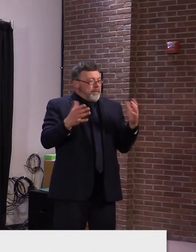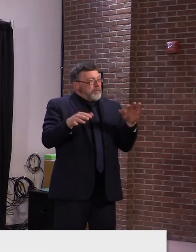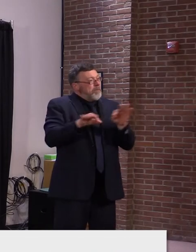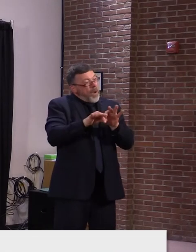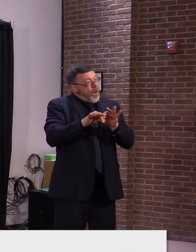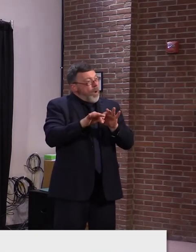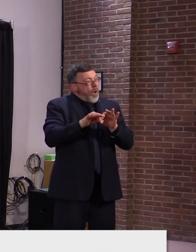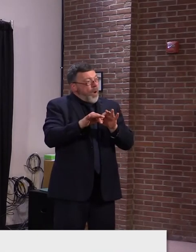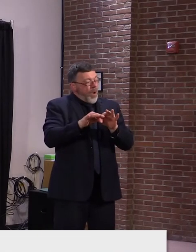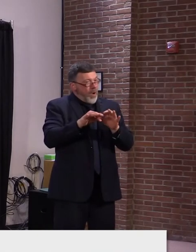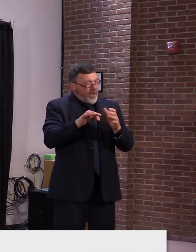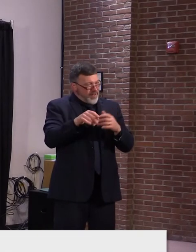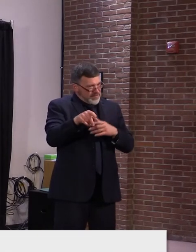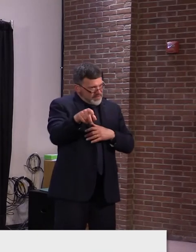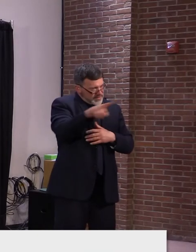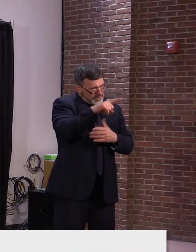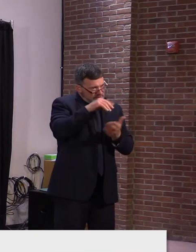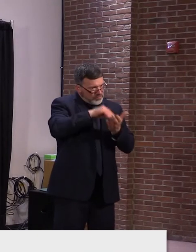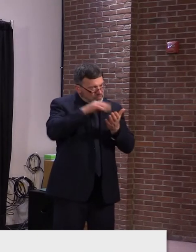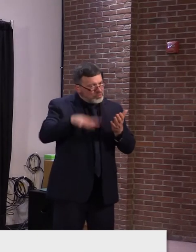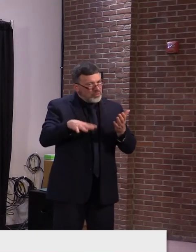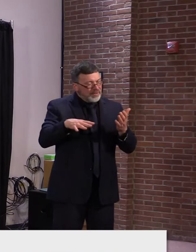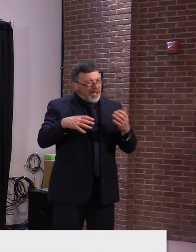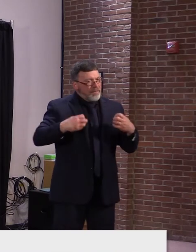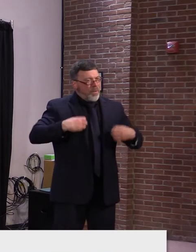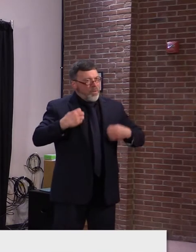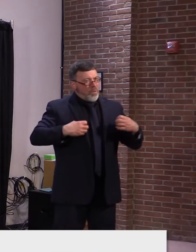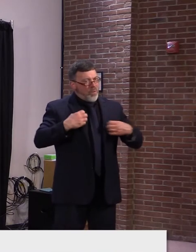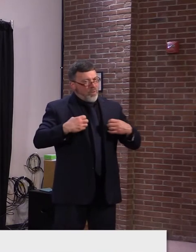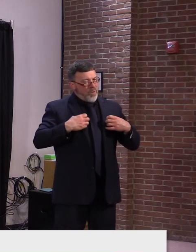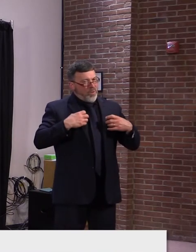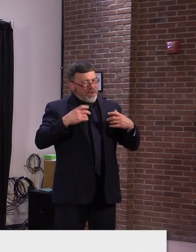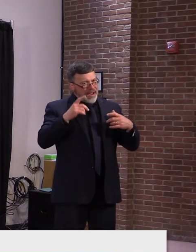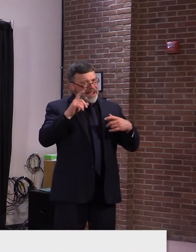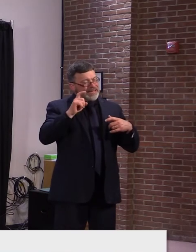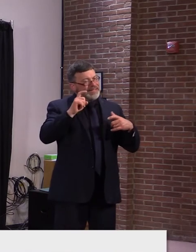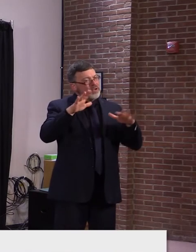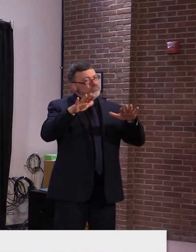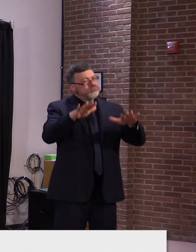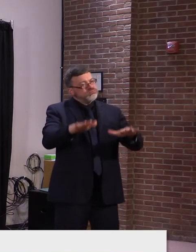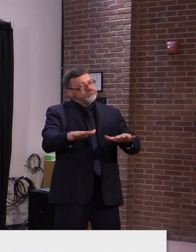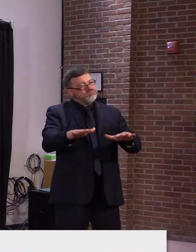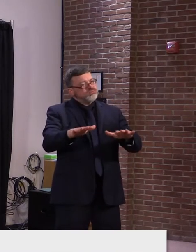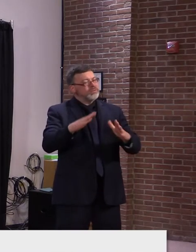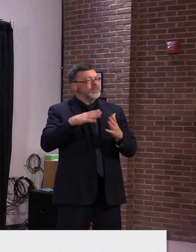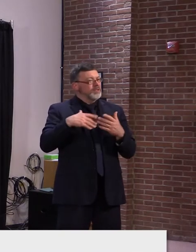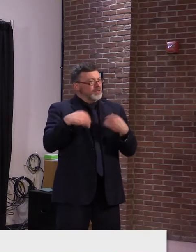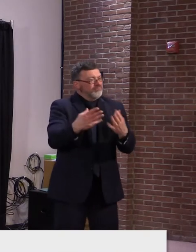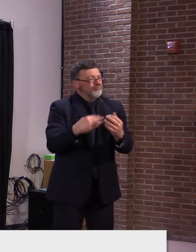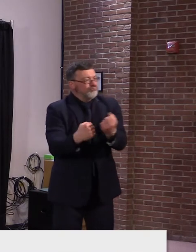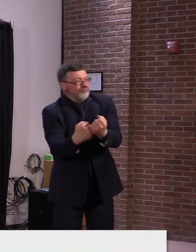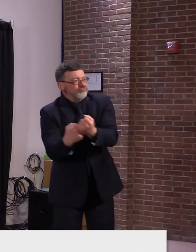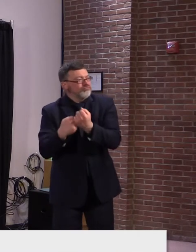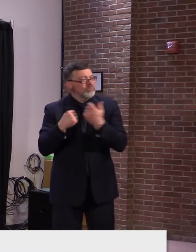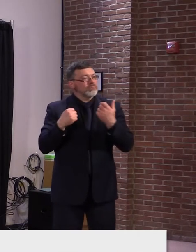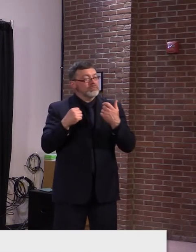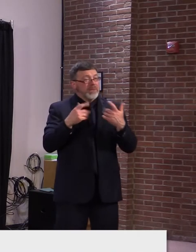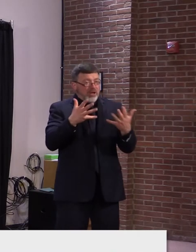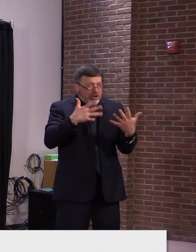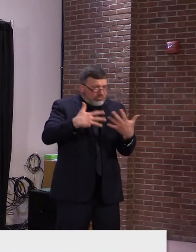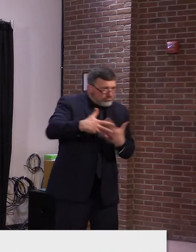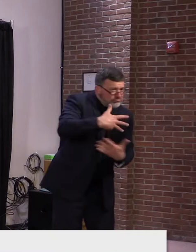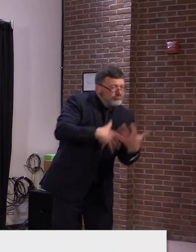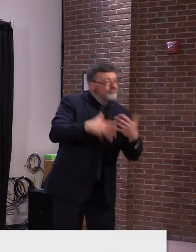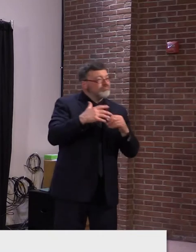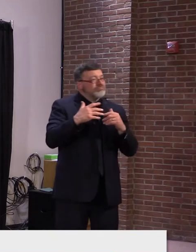stability of kids and the uplifting of seeing their friends again and their reactions and